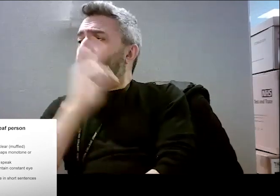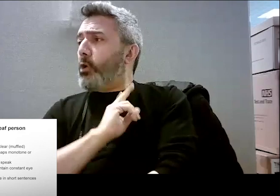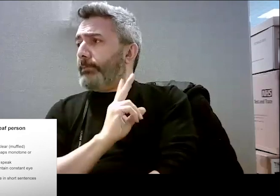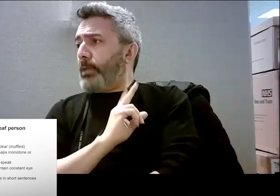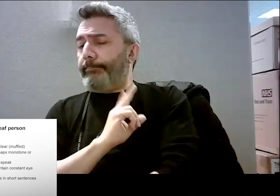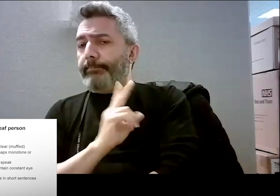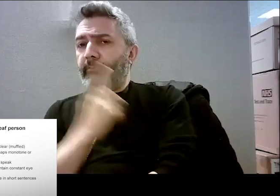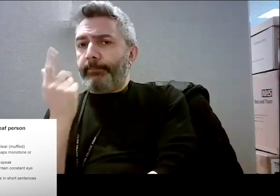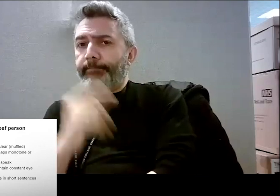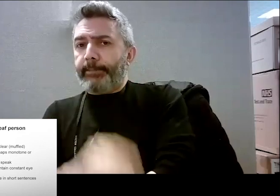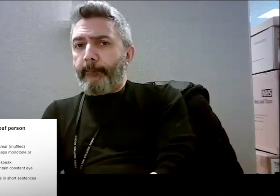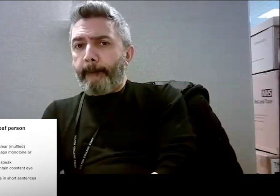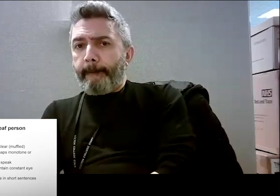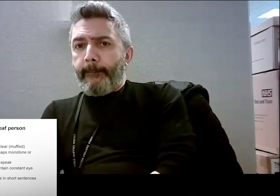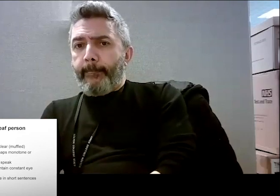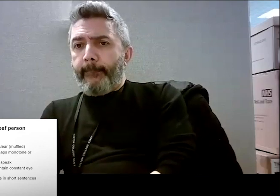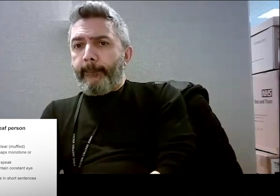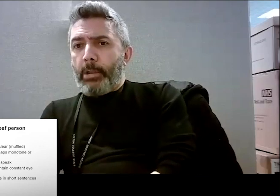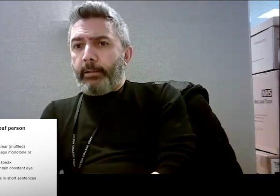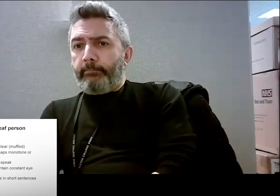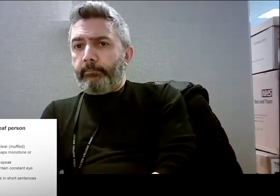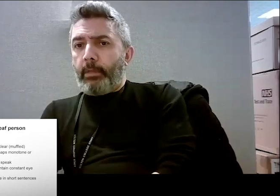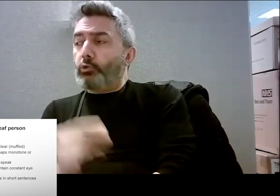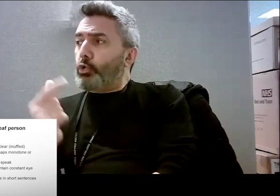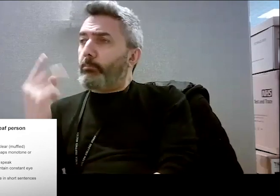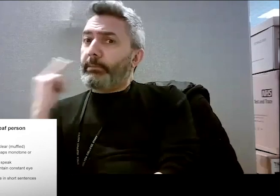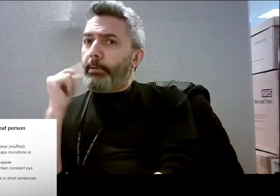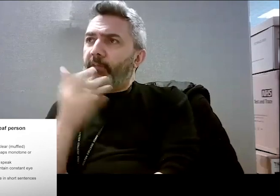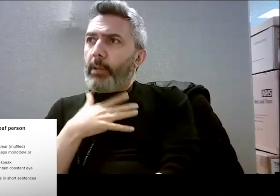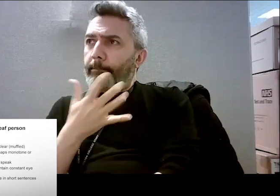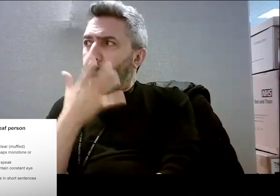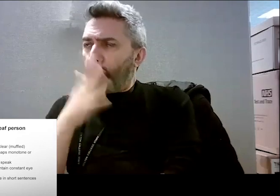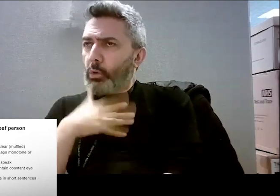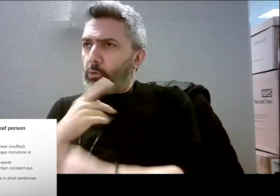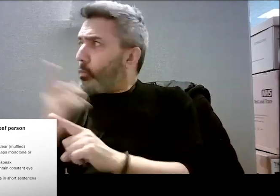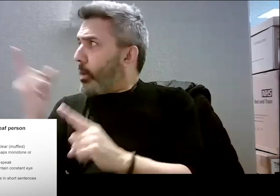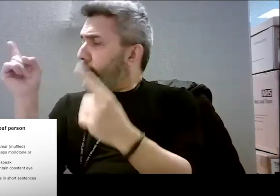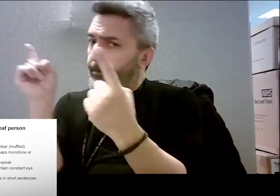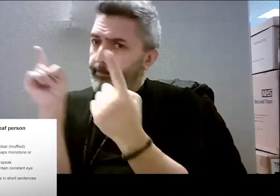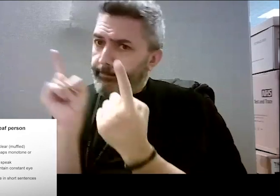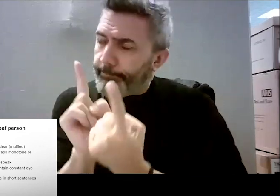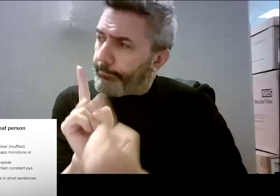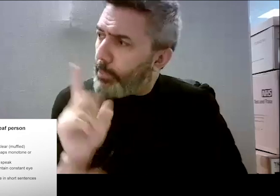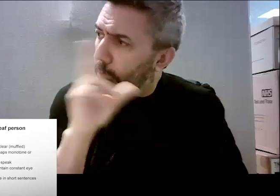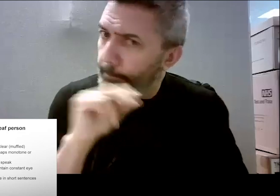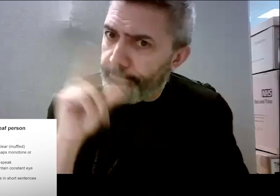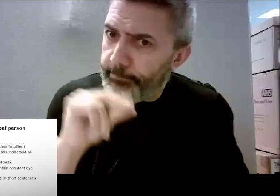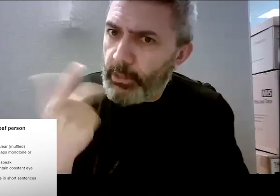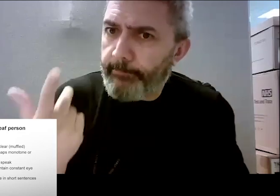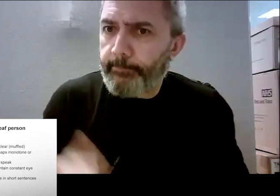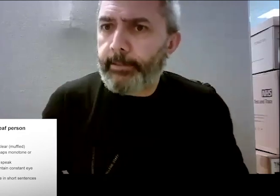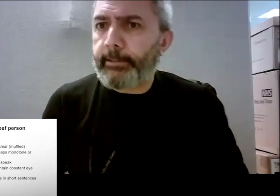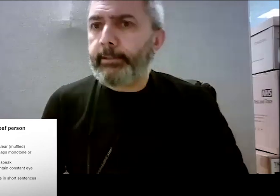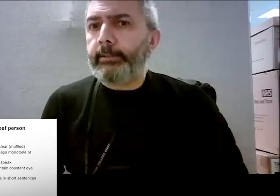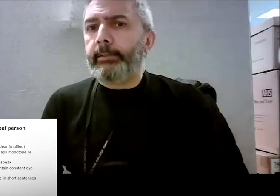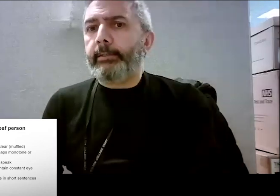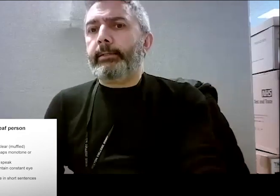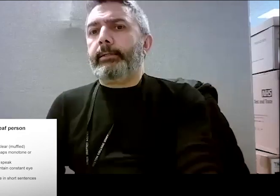clear as usual. Maybe the volume's a little bit too high for the situation. Or conversely,